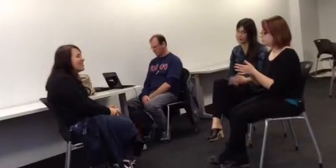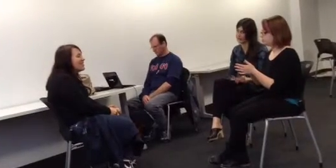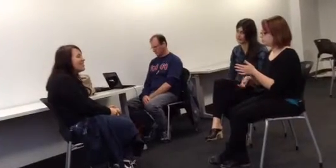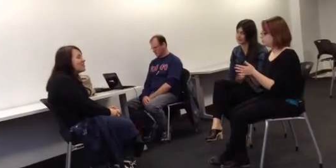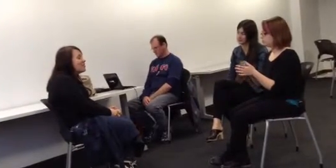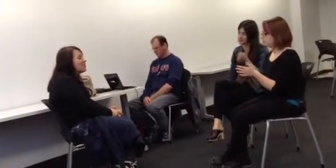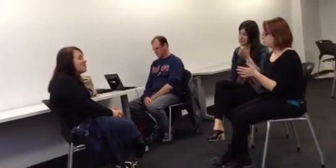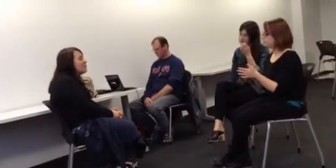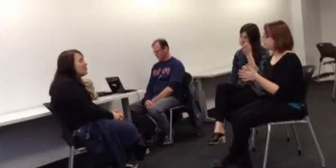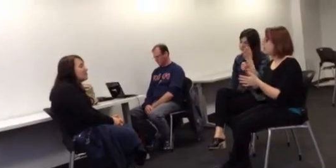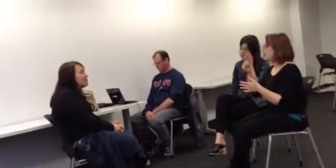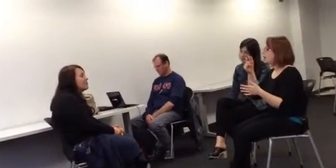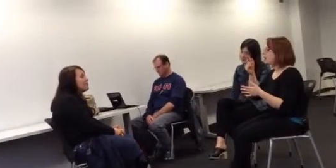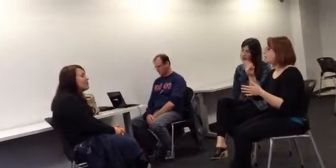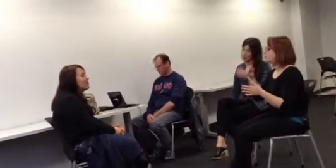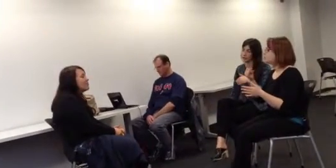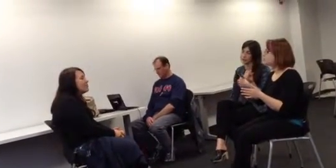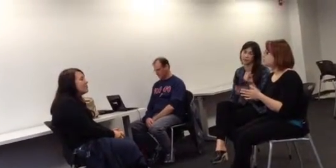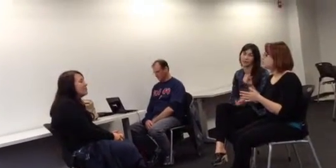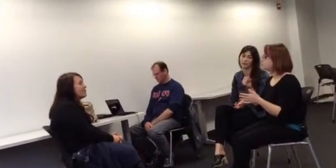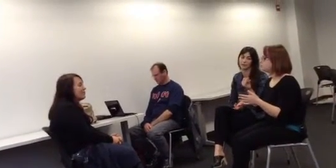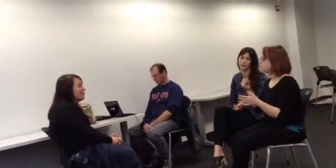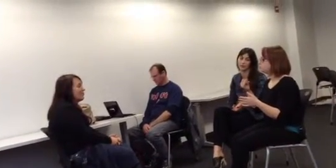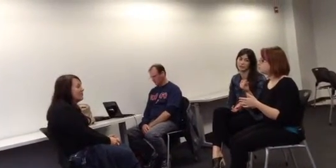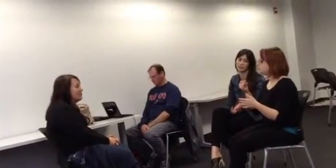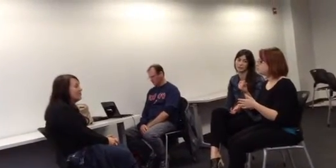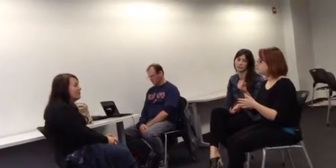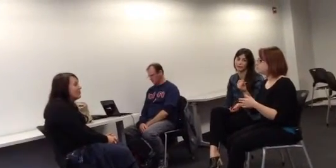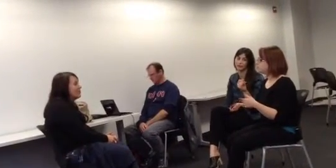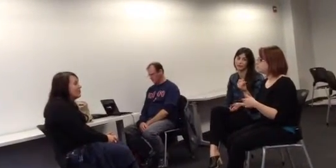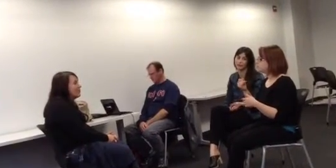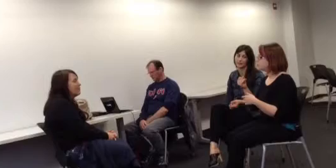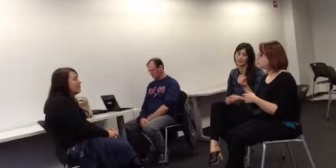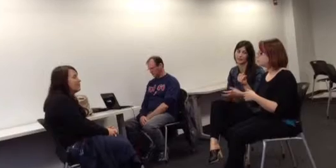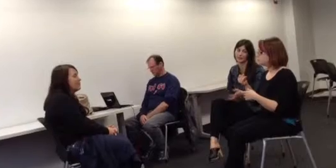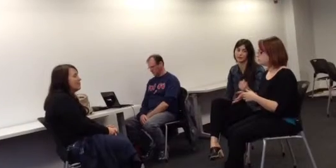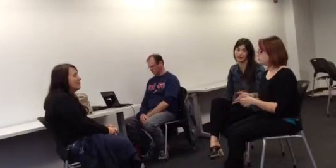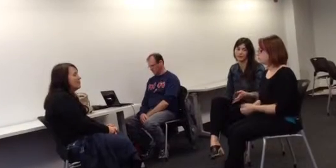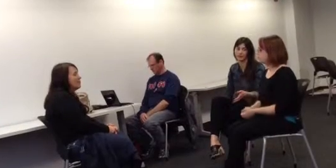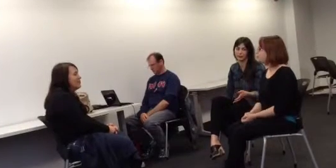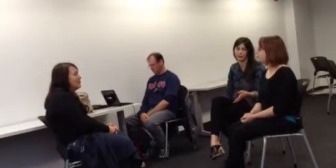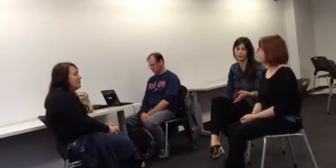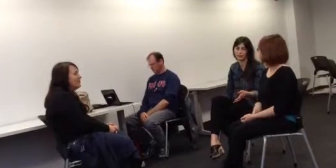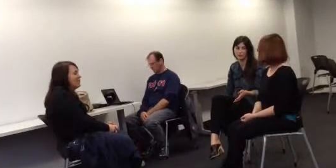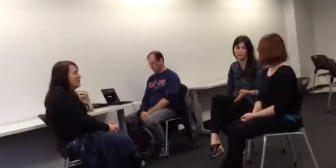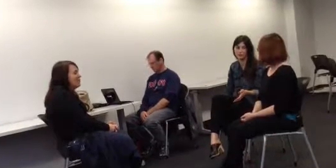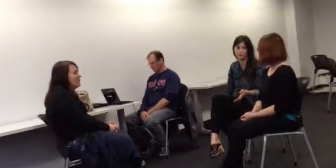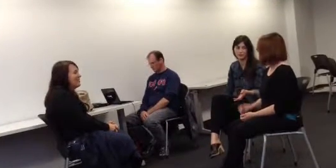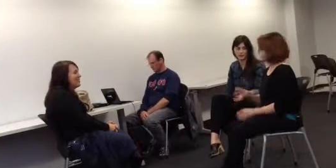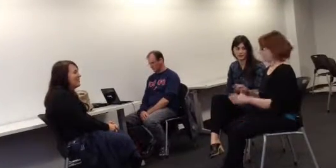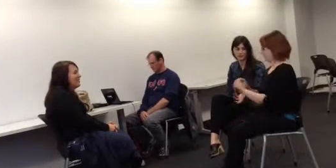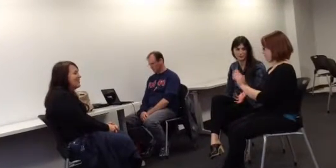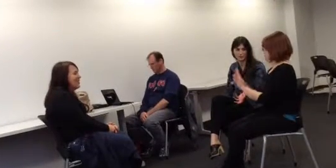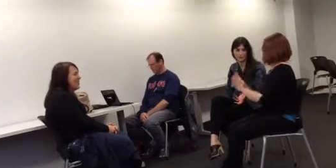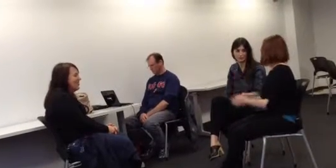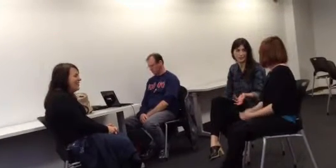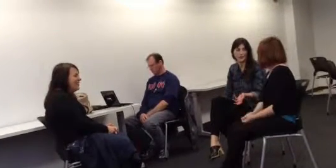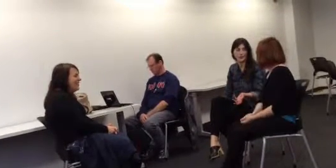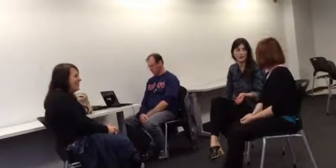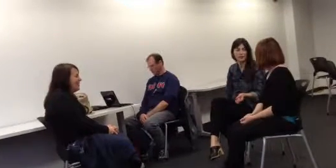or ASL to then learn another form of sign language, like in a different language. Do you mean hearing people or? Do you mean hearing people